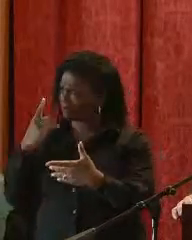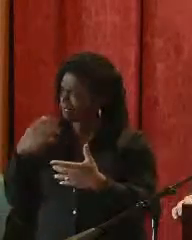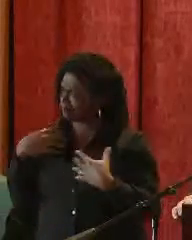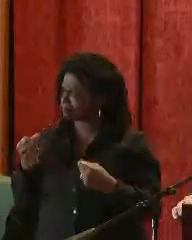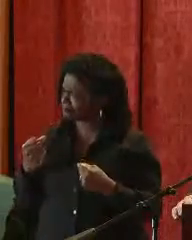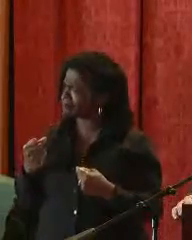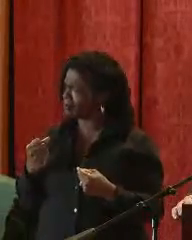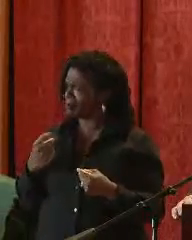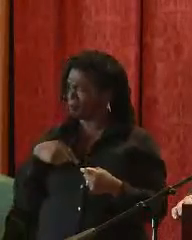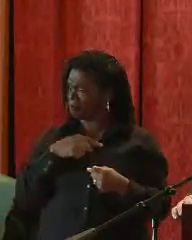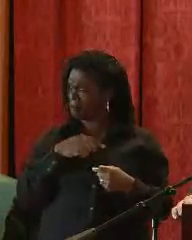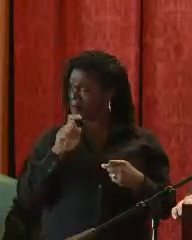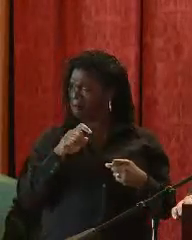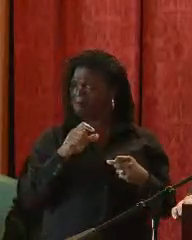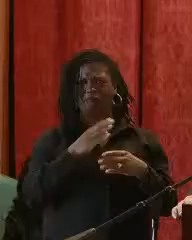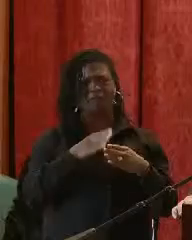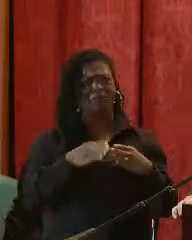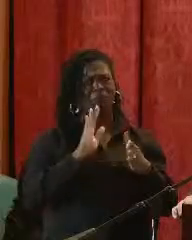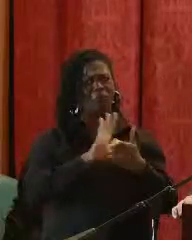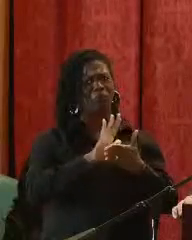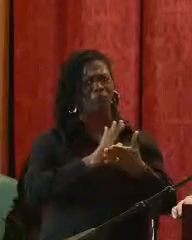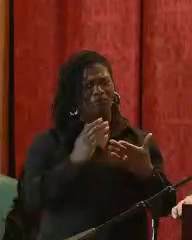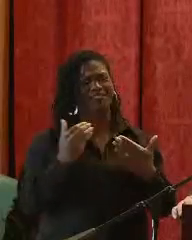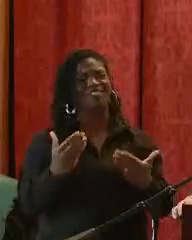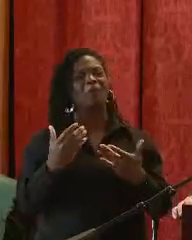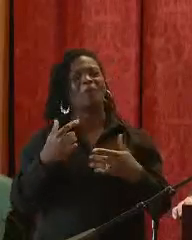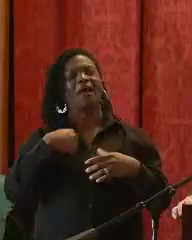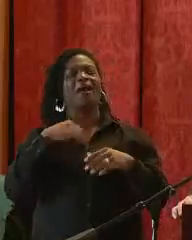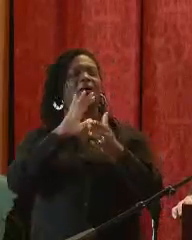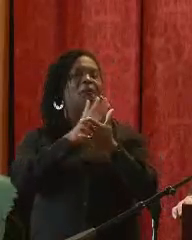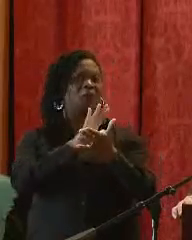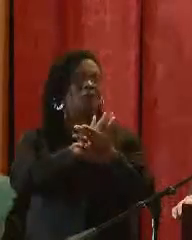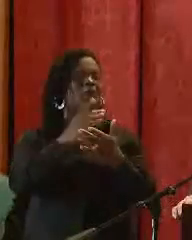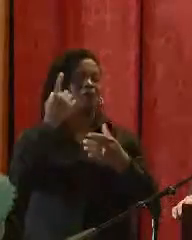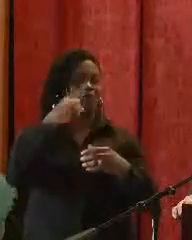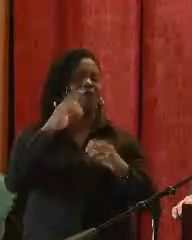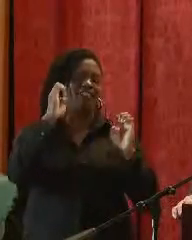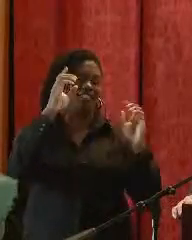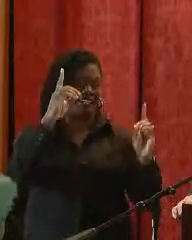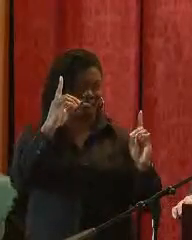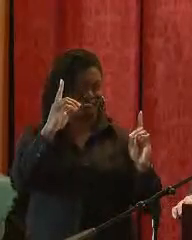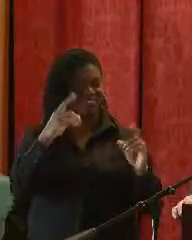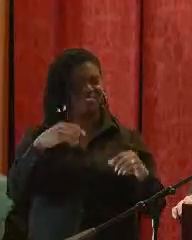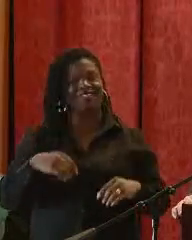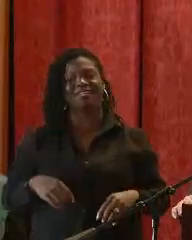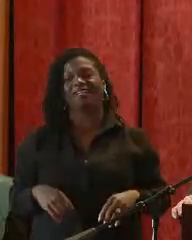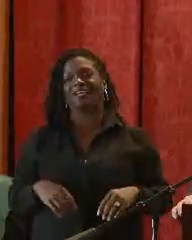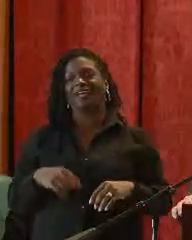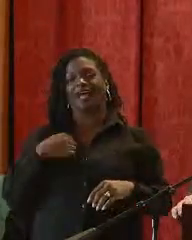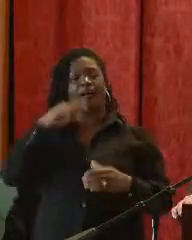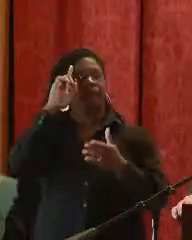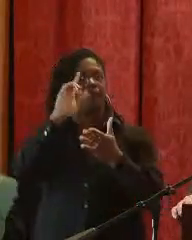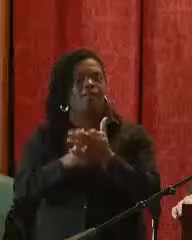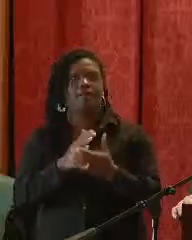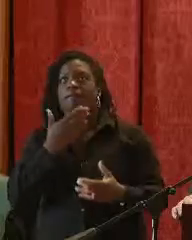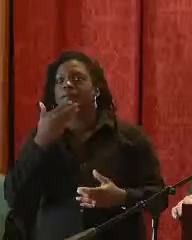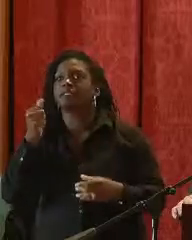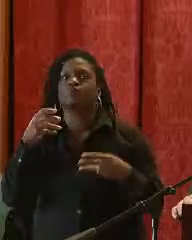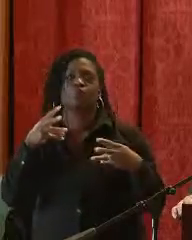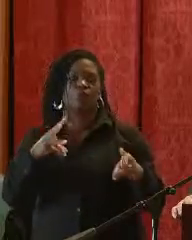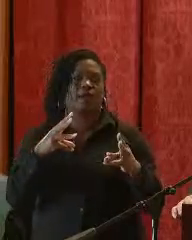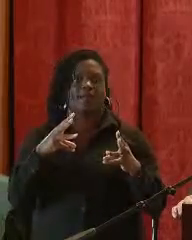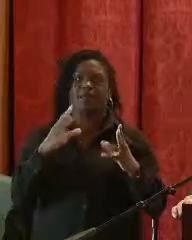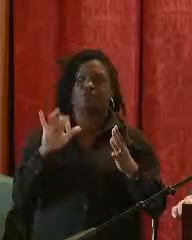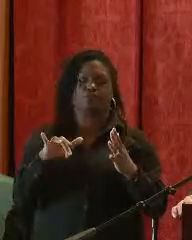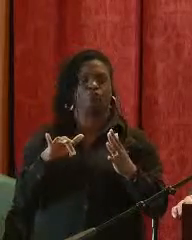special ed teacher when he was diagnosed. I went to school to start teaching because I honestly believed that the best way to fight a system was from